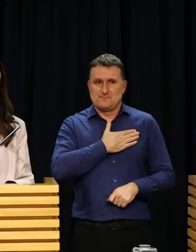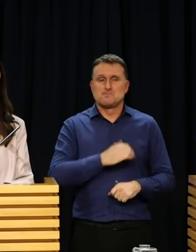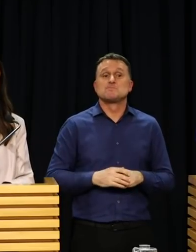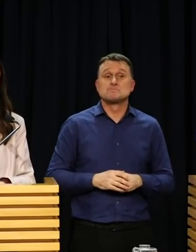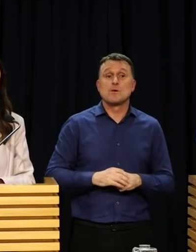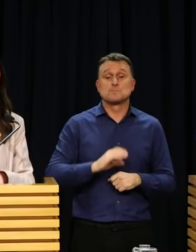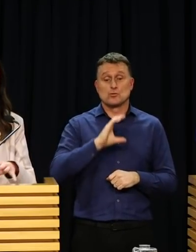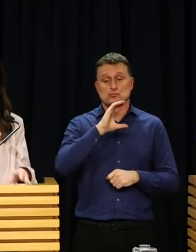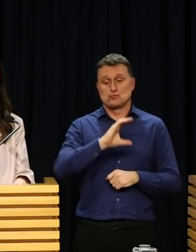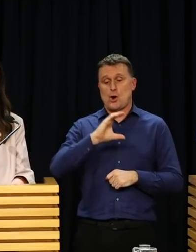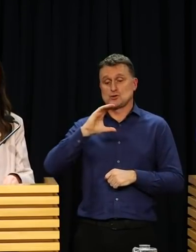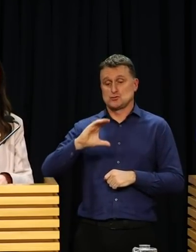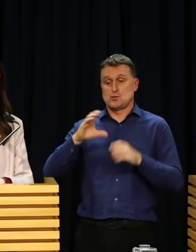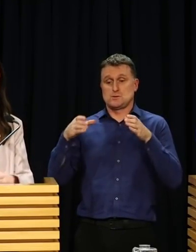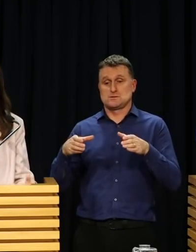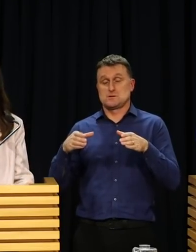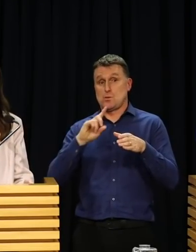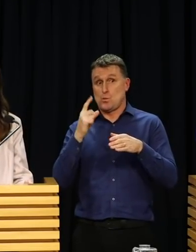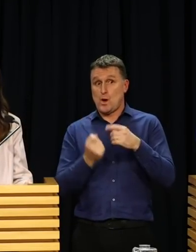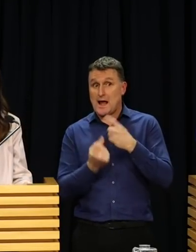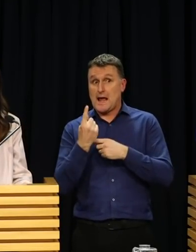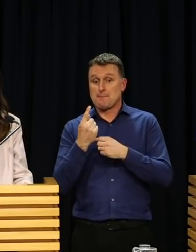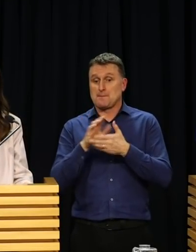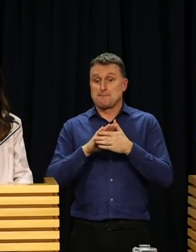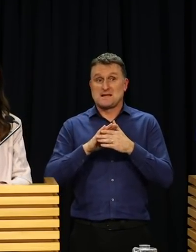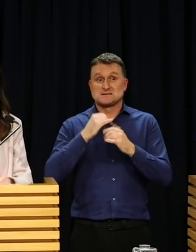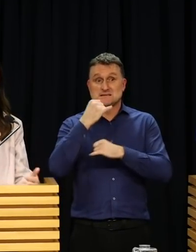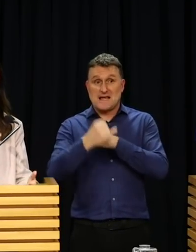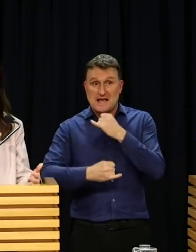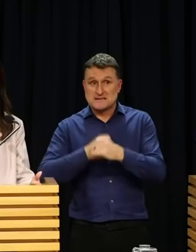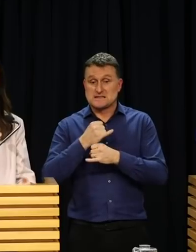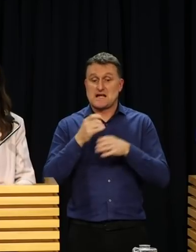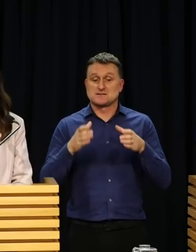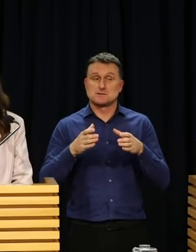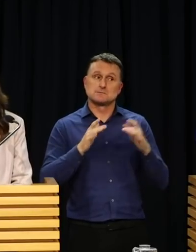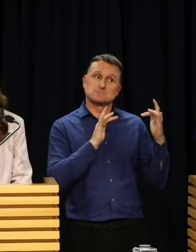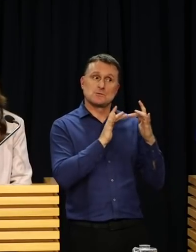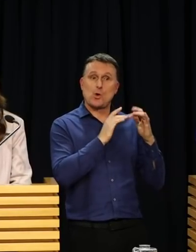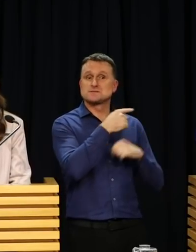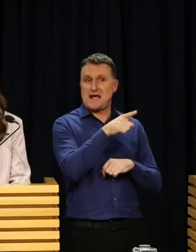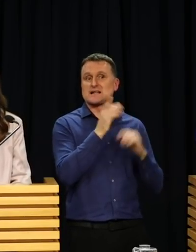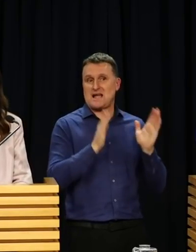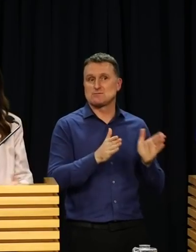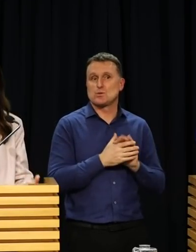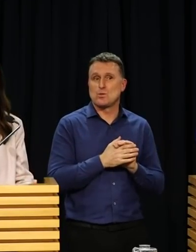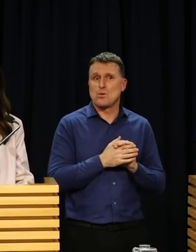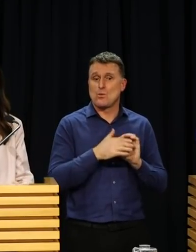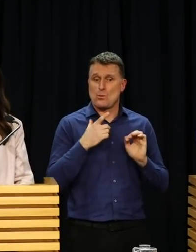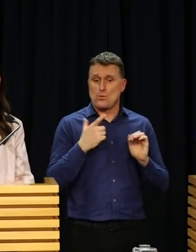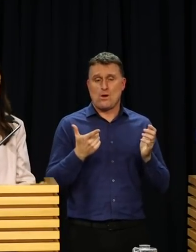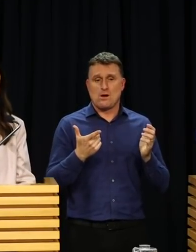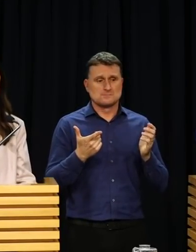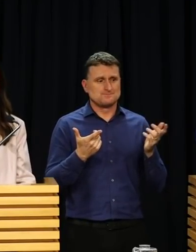was recognition that actually in doing so we had to reach beyond international boundaries and borders because we were dealing with